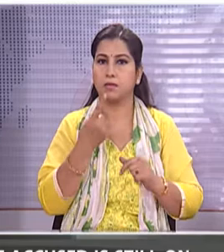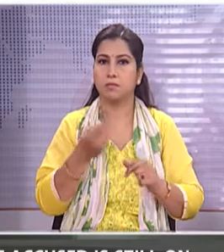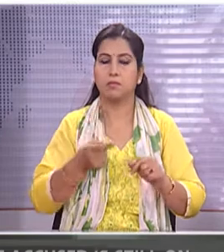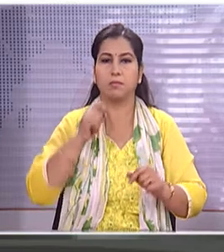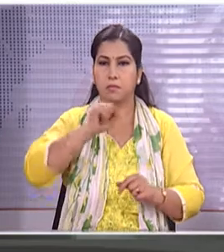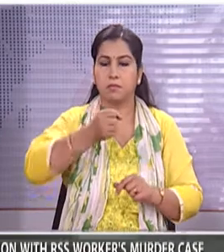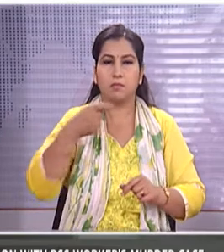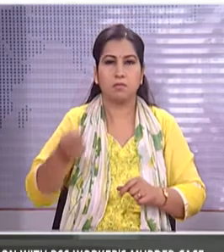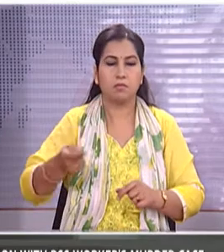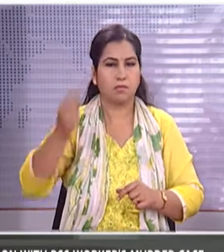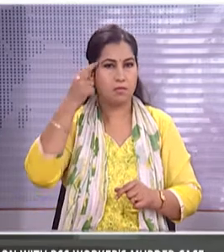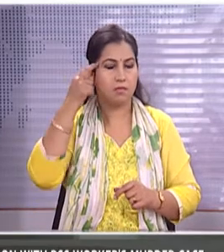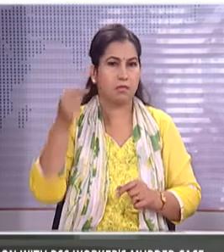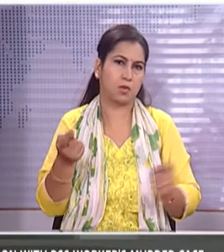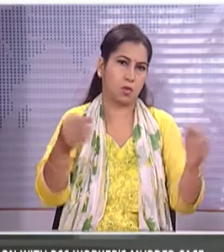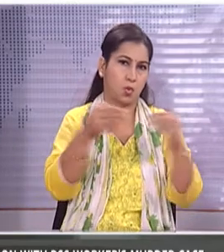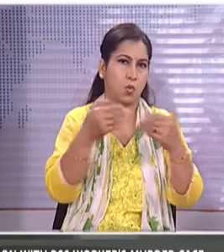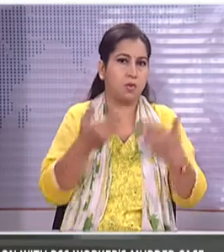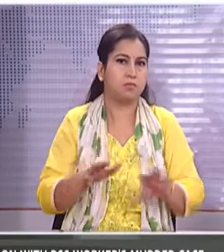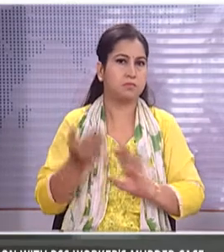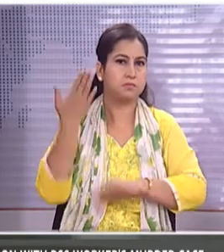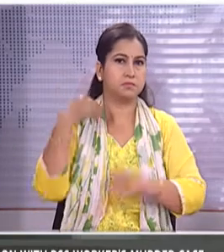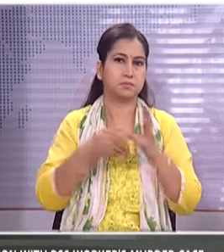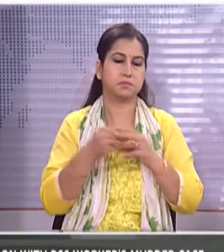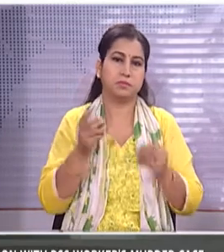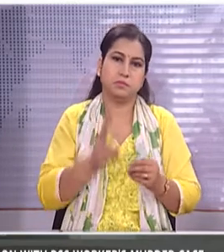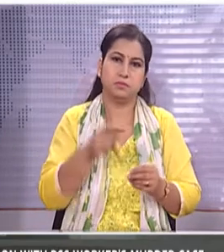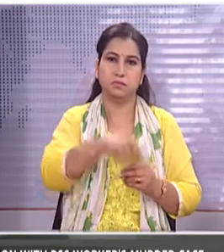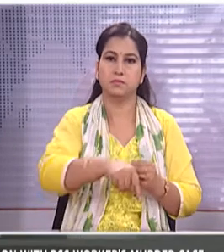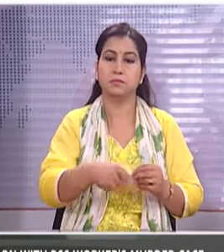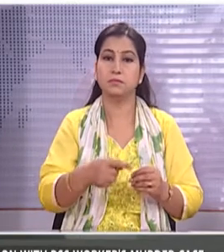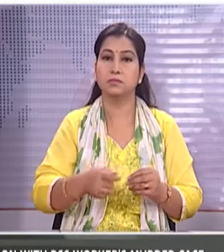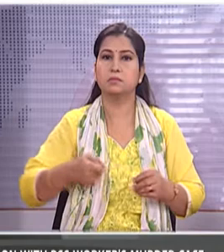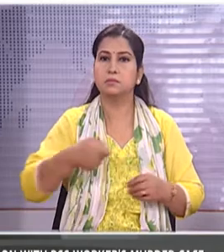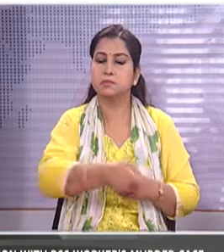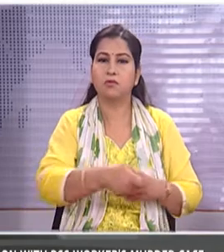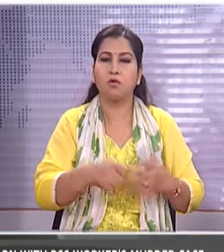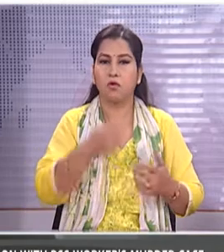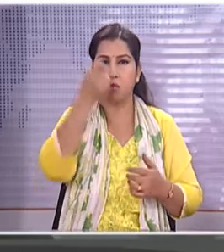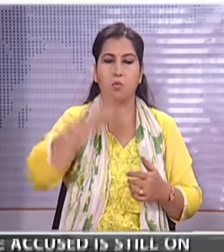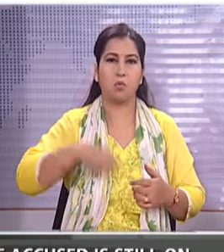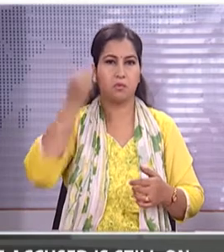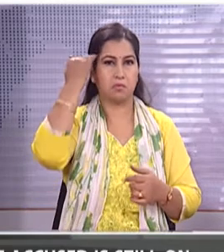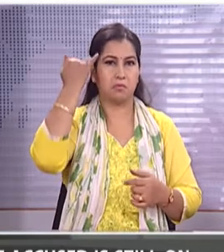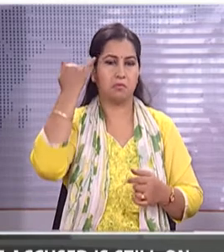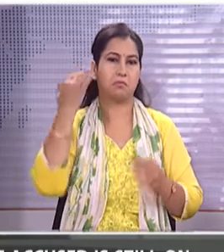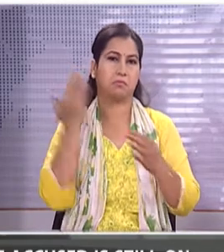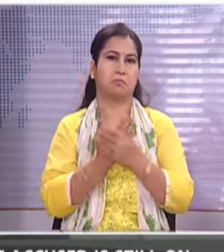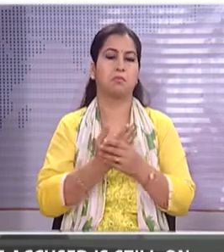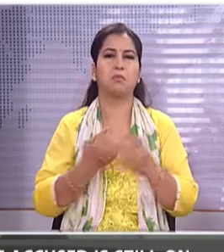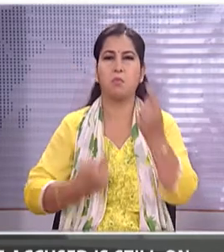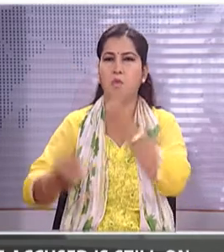the murderers had been known to Rudresh and are from Bengaluru. He said the murder was for personal motives and was not